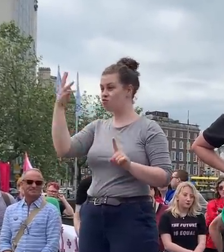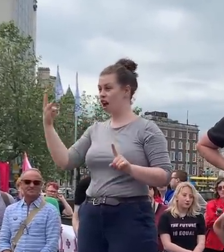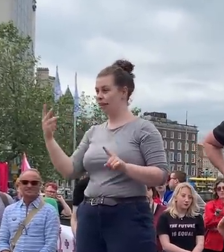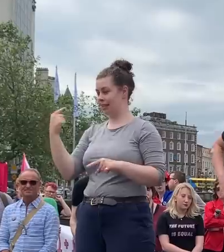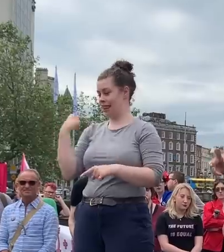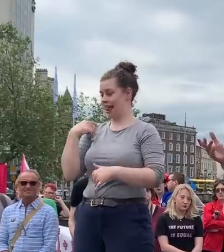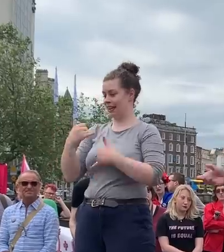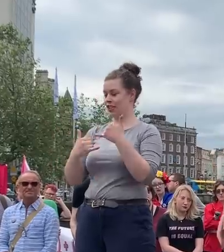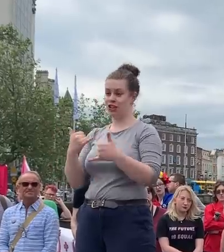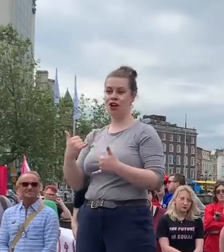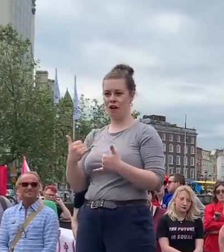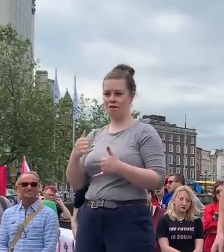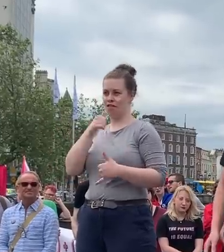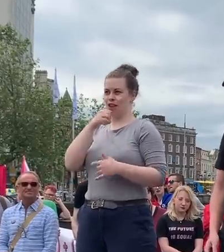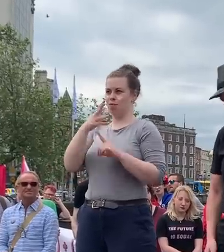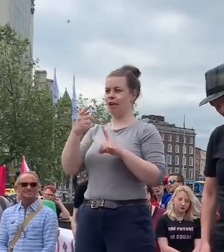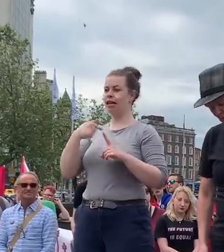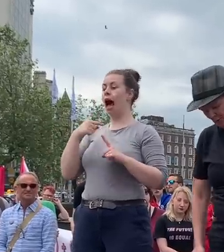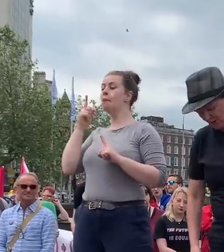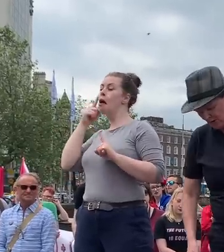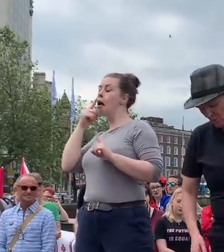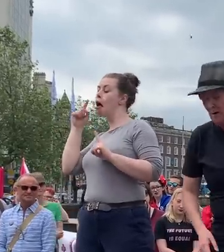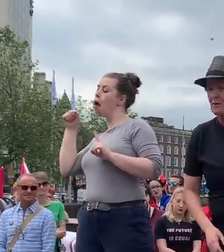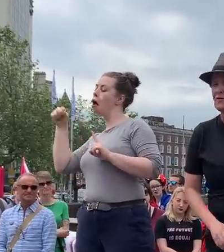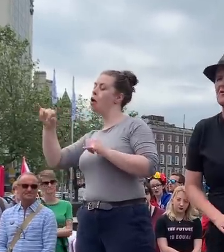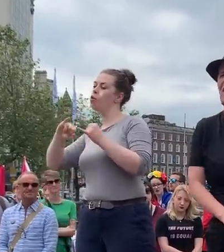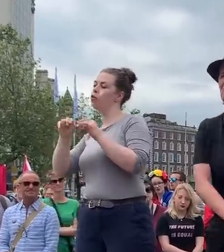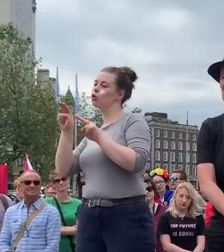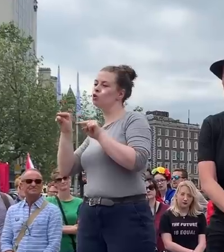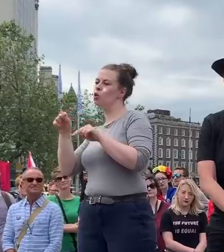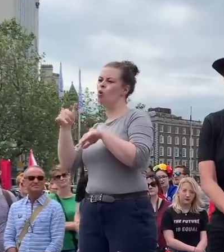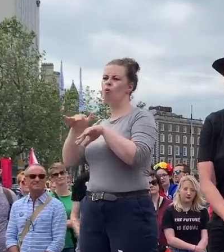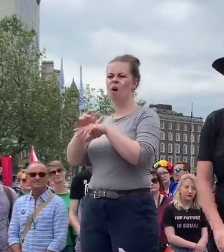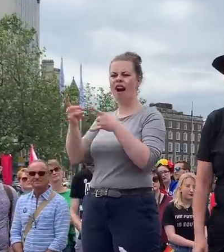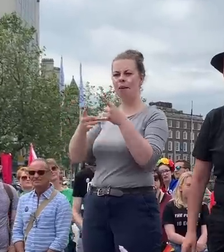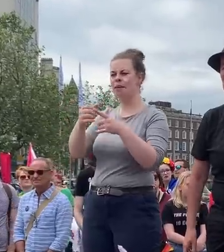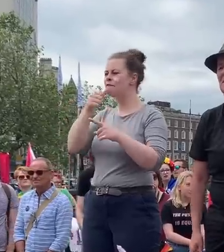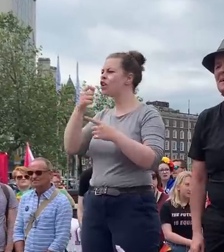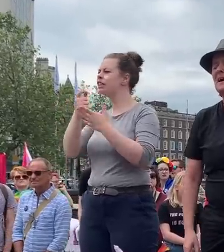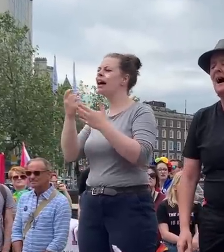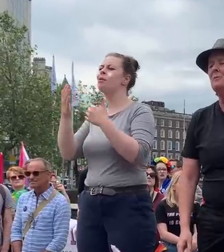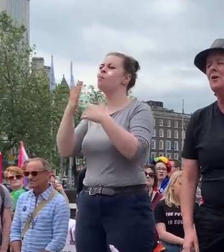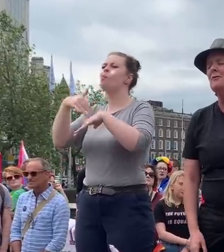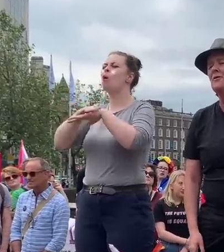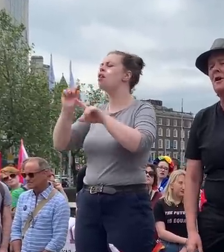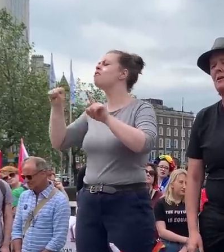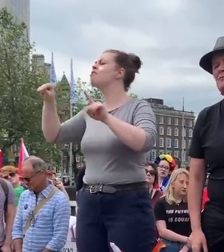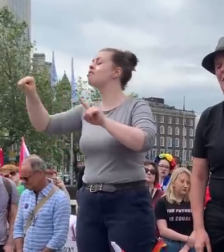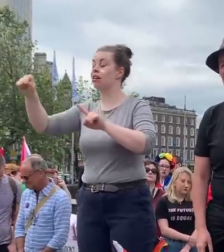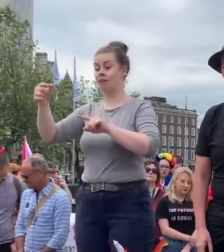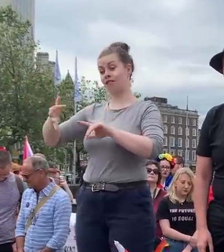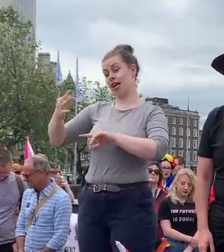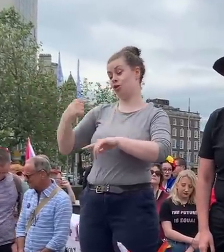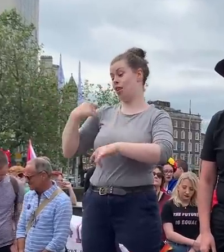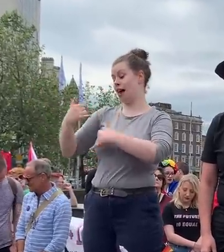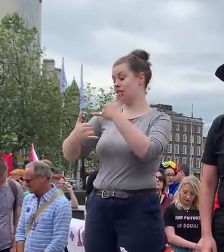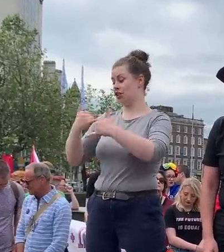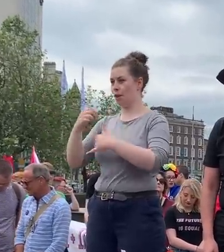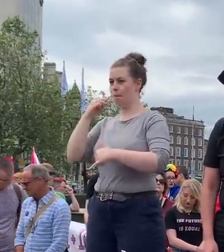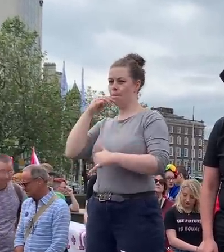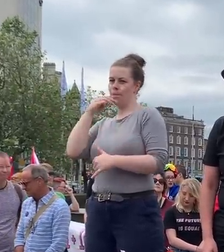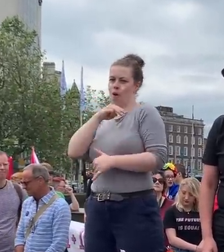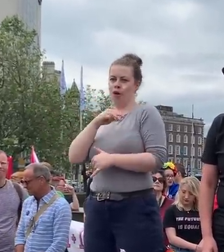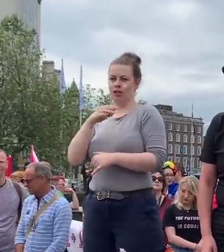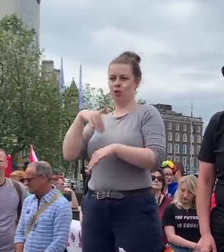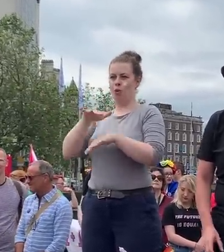year, because I do think I'm always keeping an eye out for where is this happening for the first time. And one of the very important places